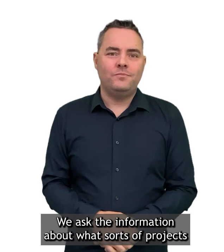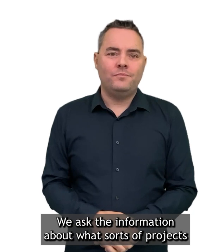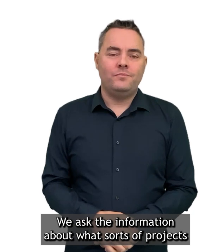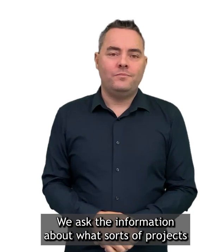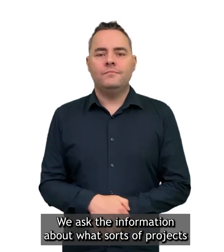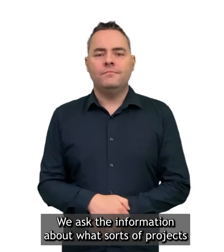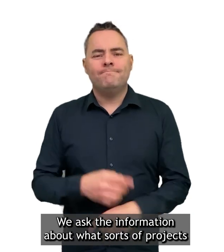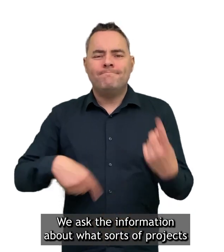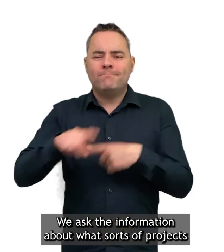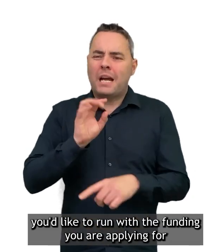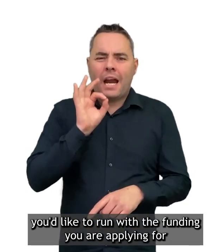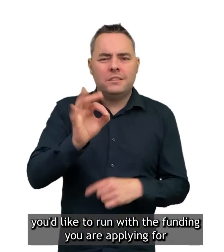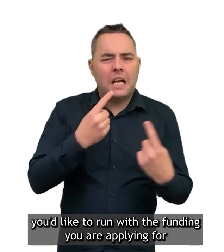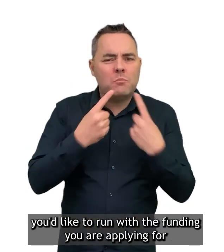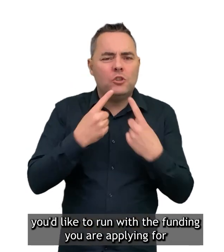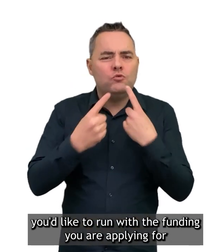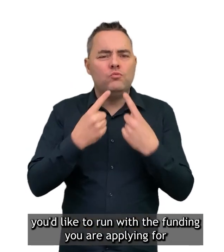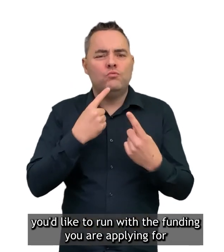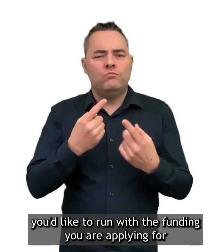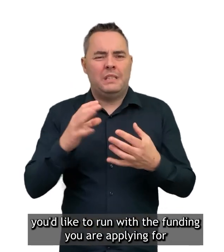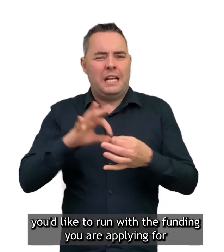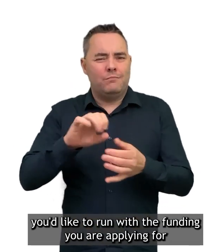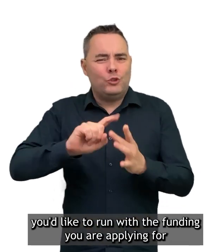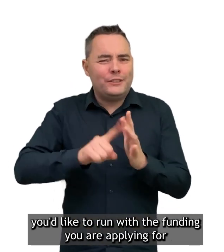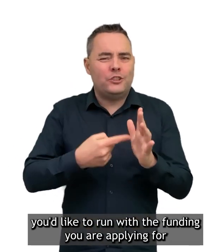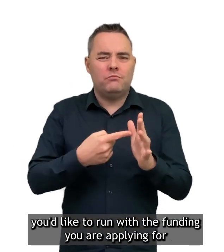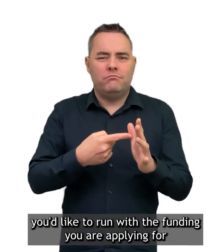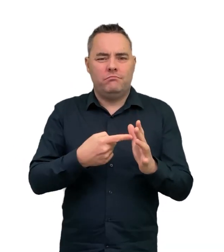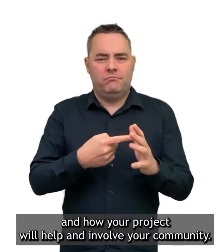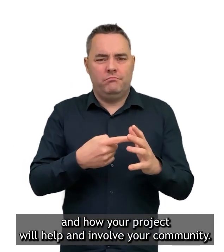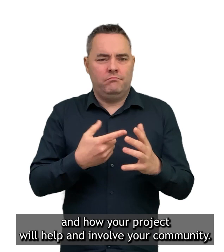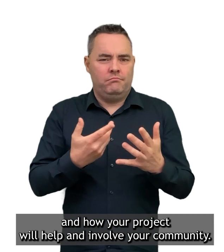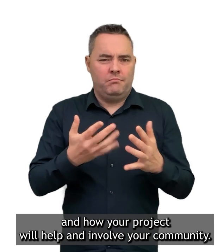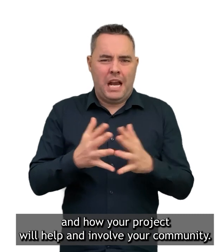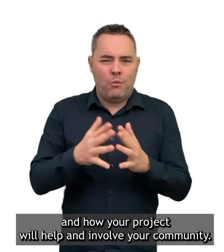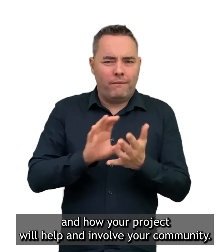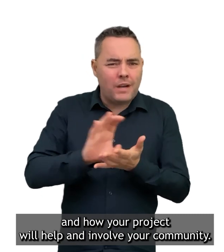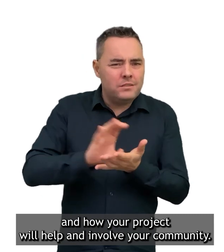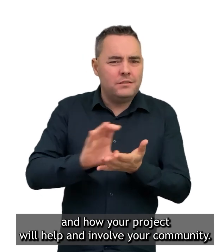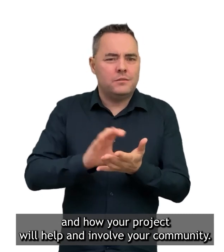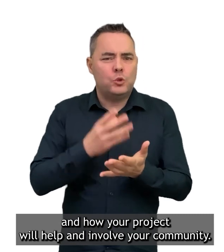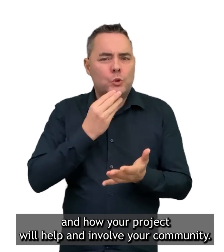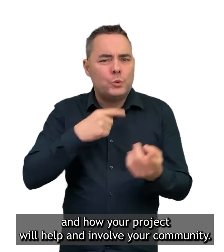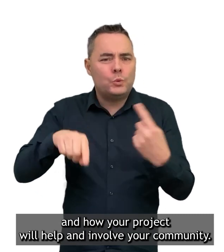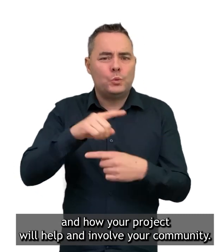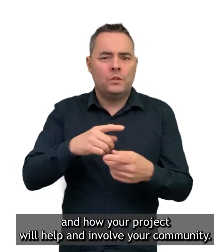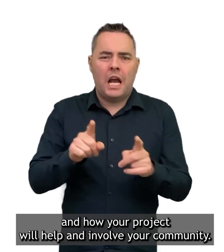about what sort of projects you'd like to run with the funding you are applying for, and how your project will help and involve your